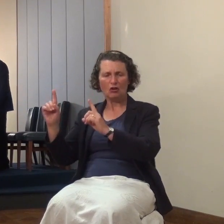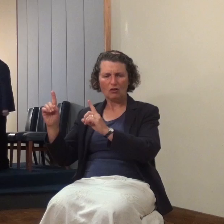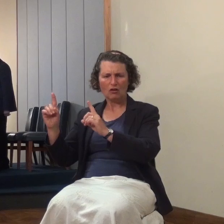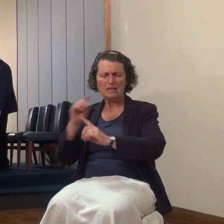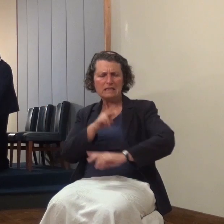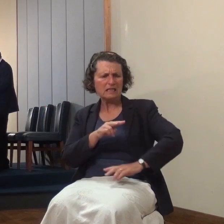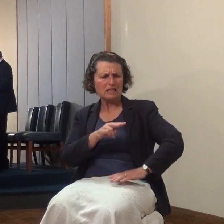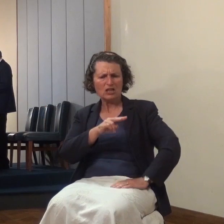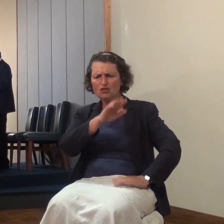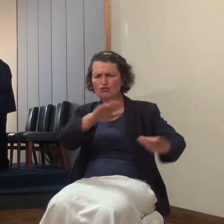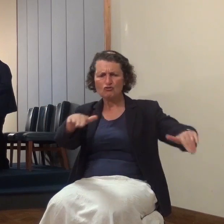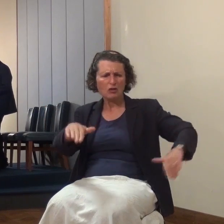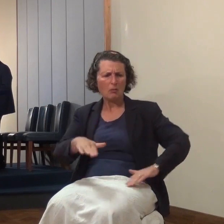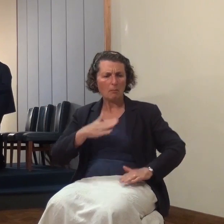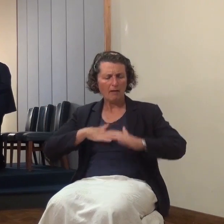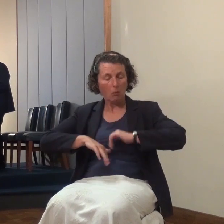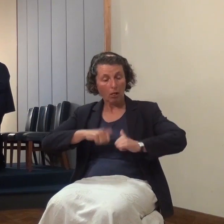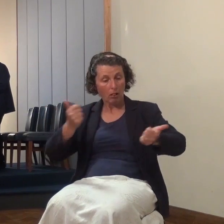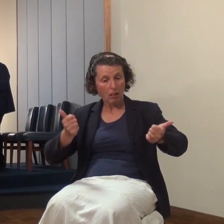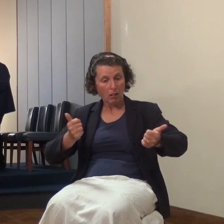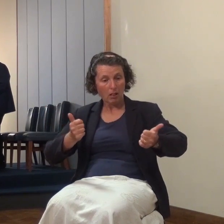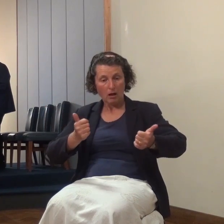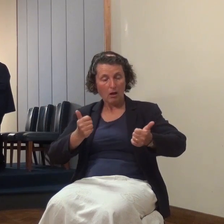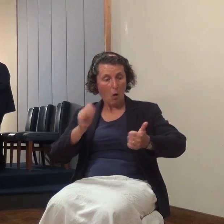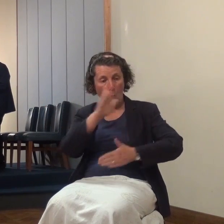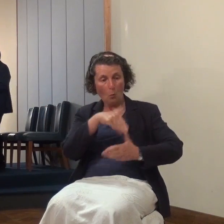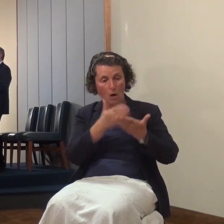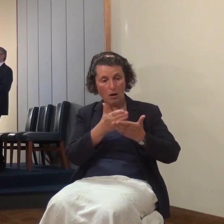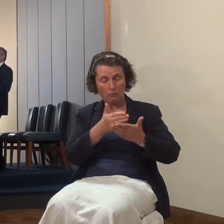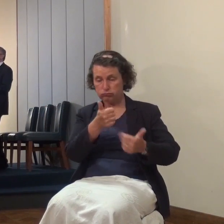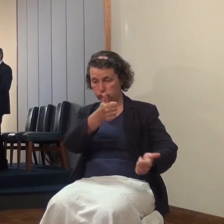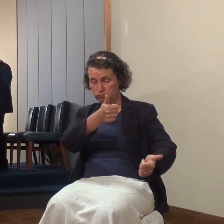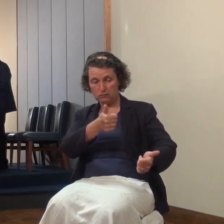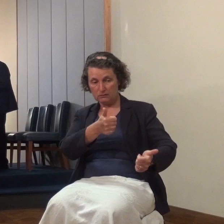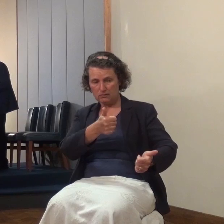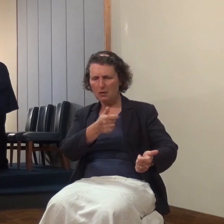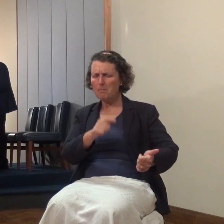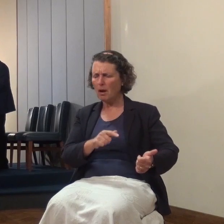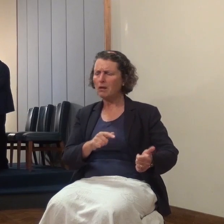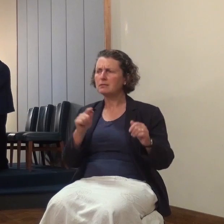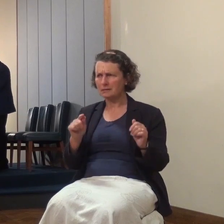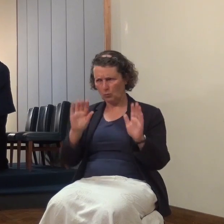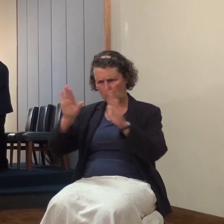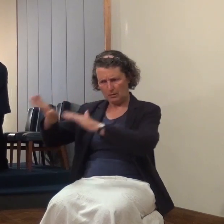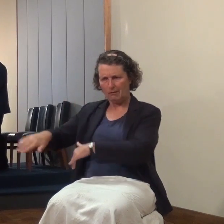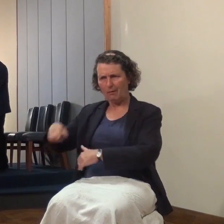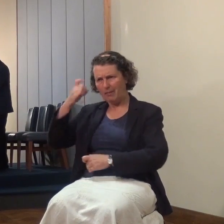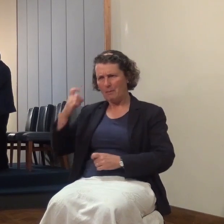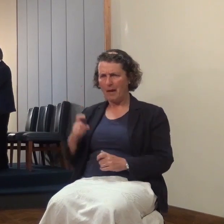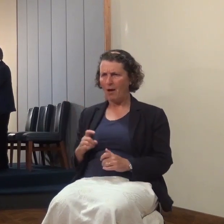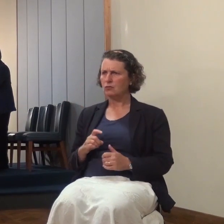if children are well behaved and conscientious. But those with less of a stake in the success